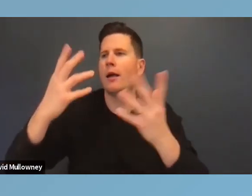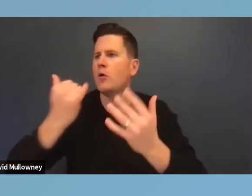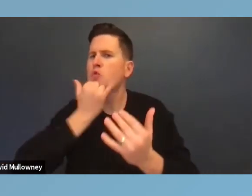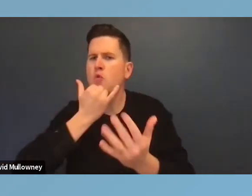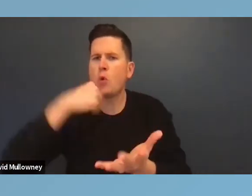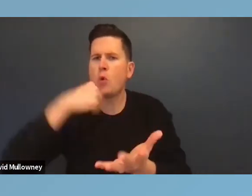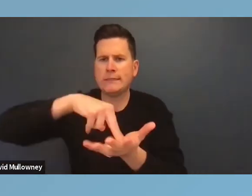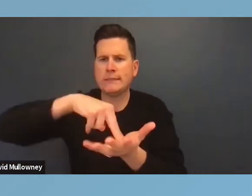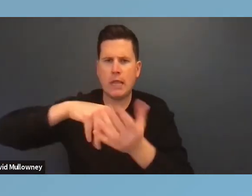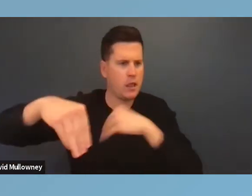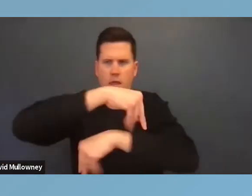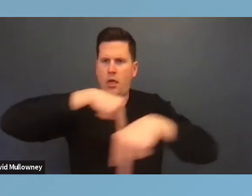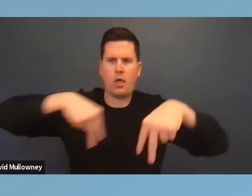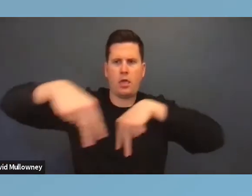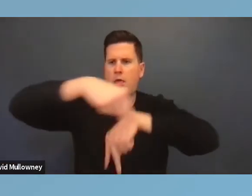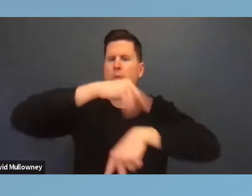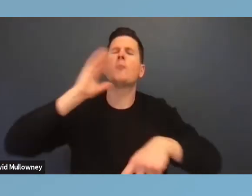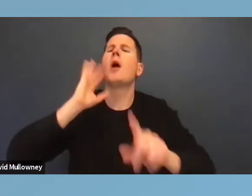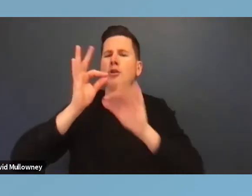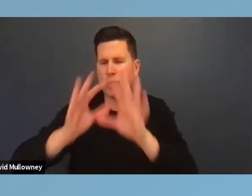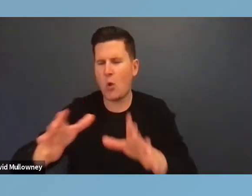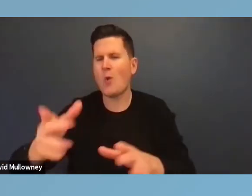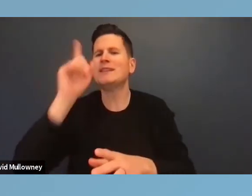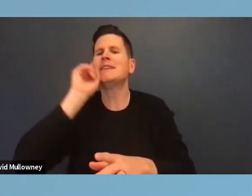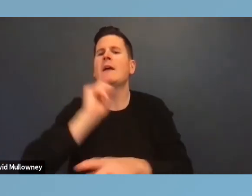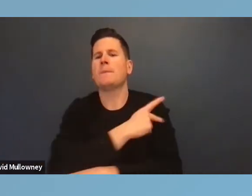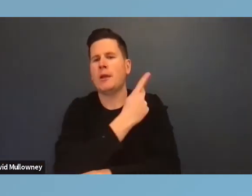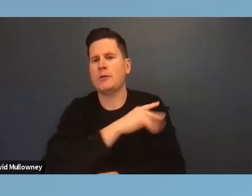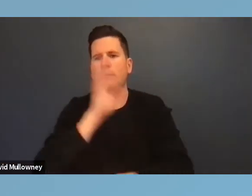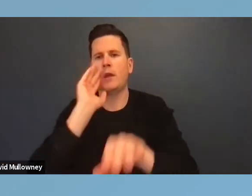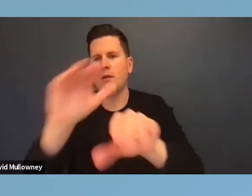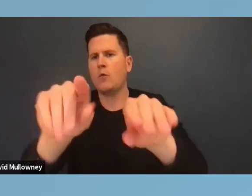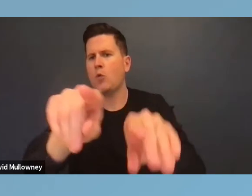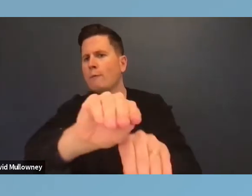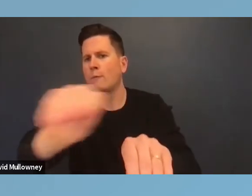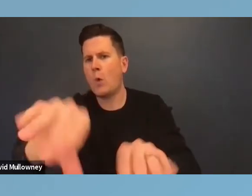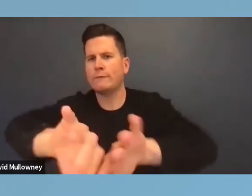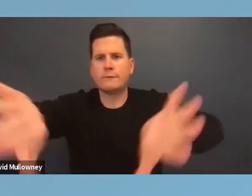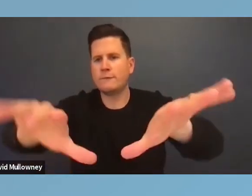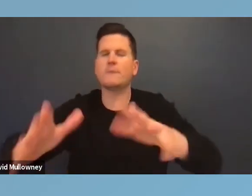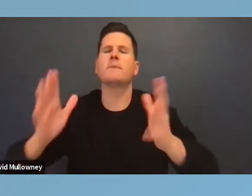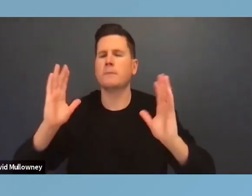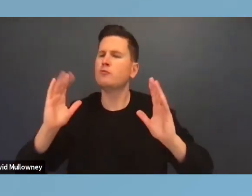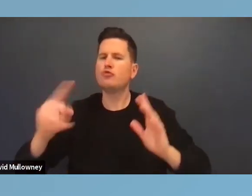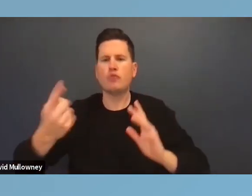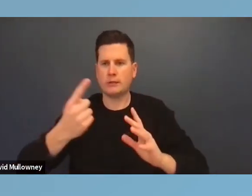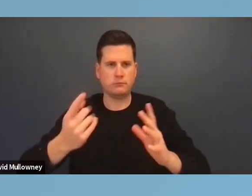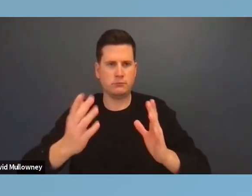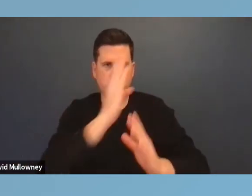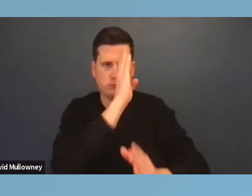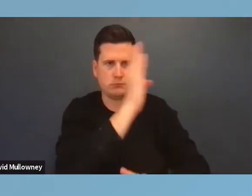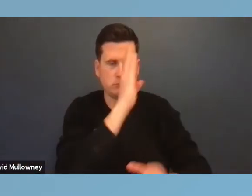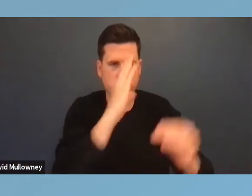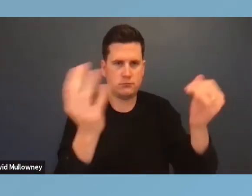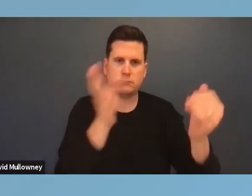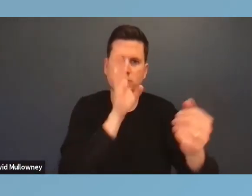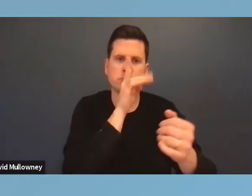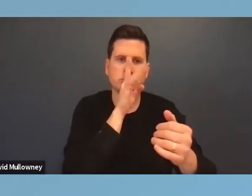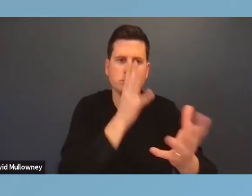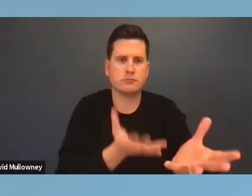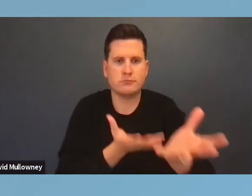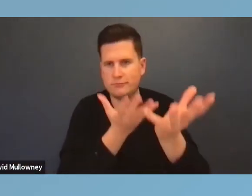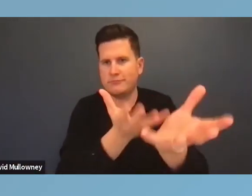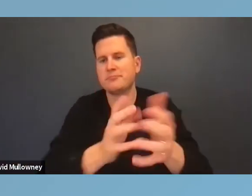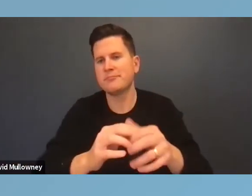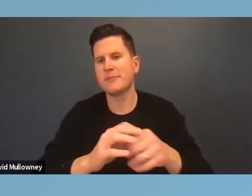you if they need a clarification or if there's a problem with where everyone is standing. And the deaf patient might ask you to move so they can see the